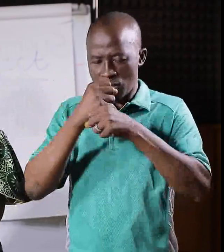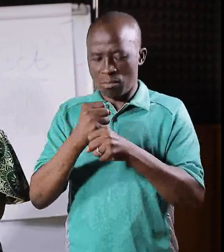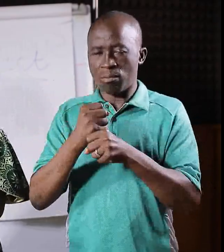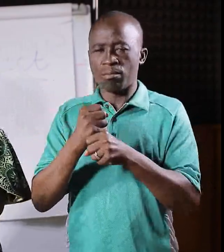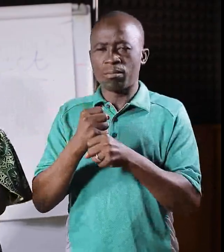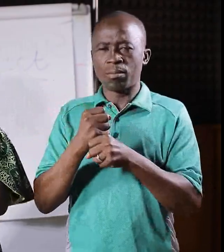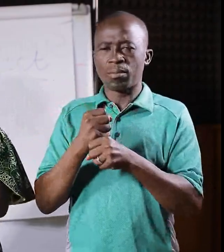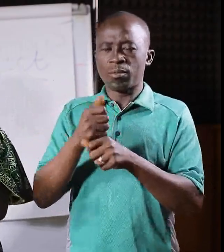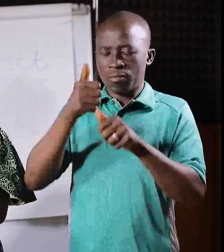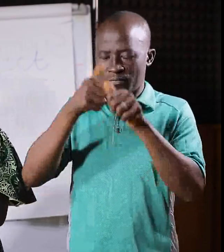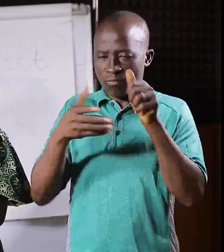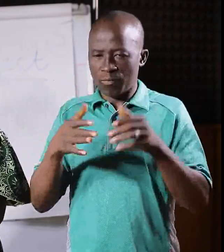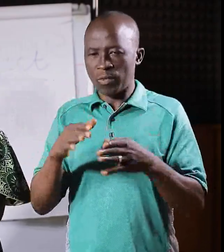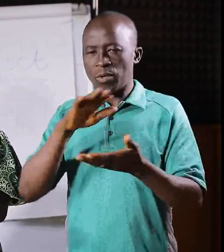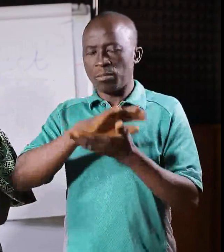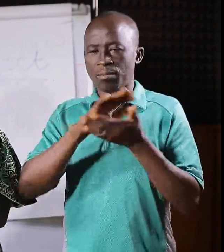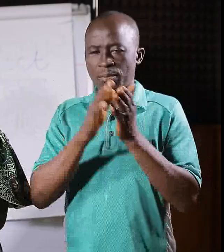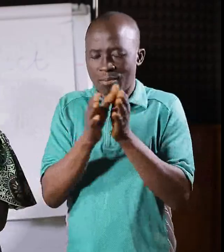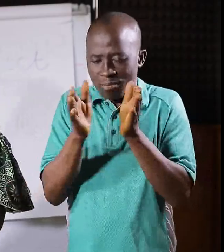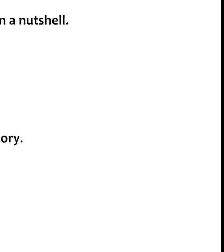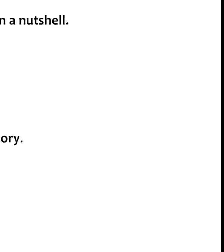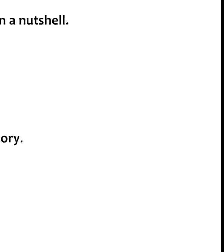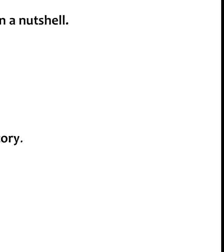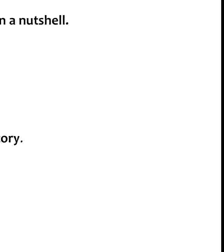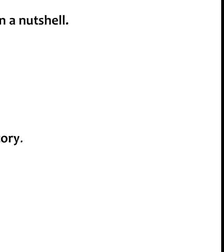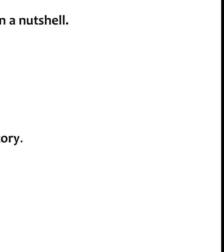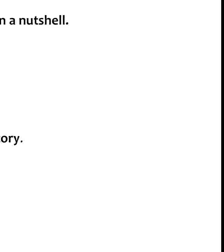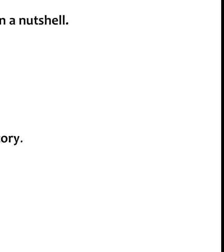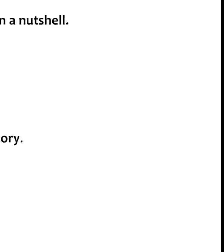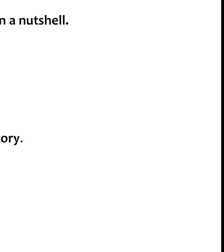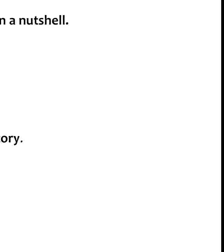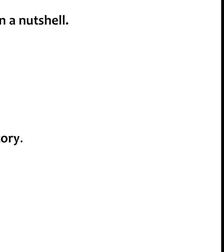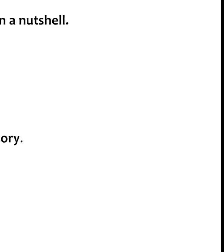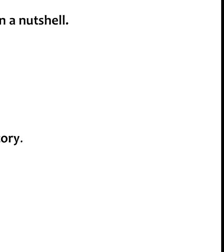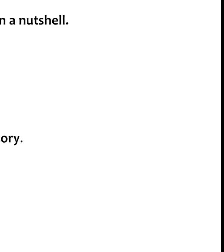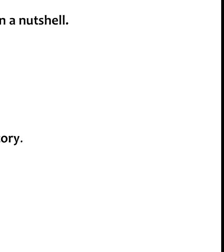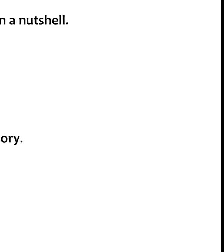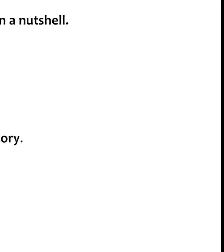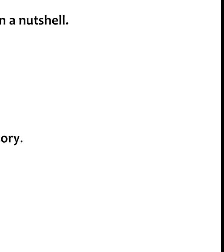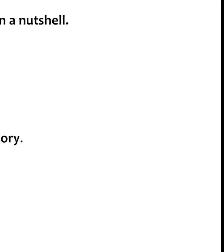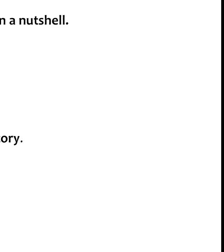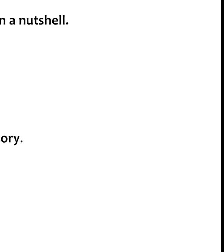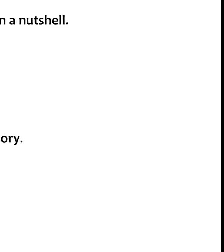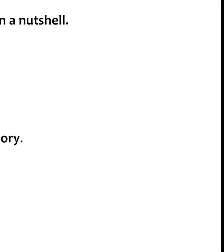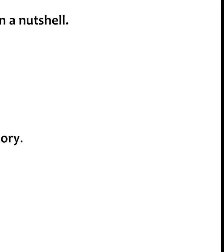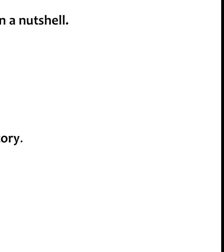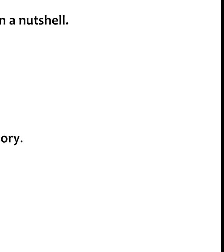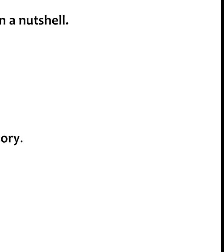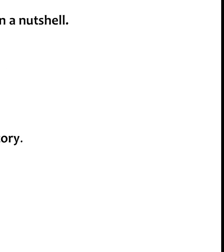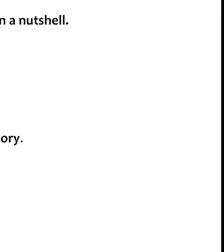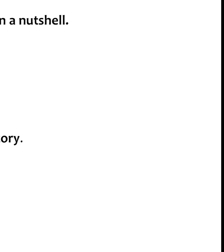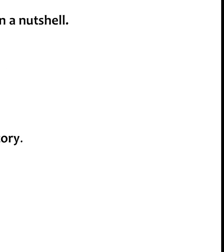compress. Everything will become concise but brief. So you write in a nutshell. You use phrases like in